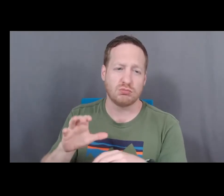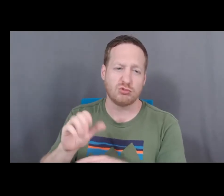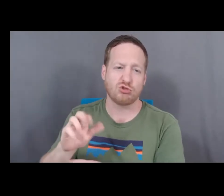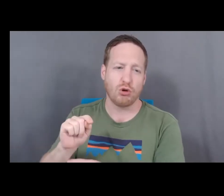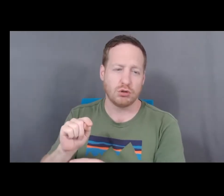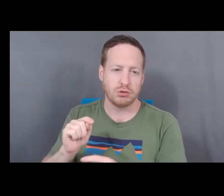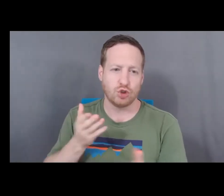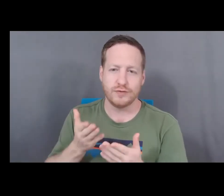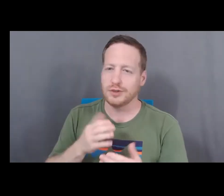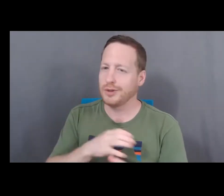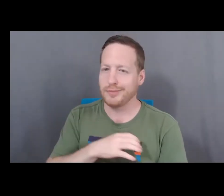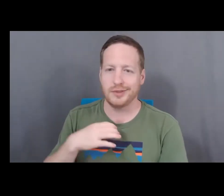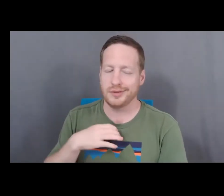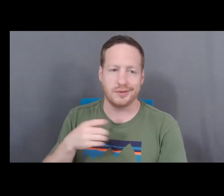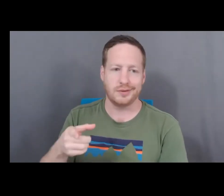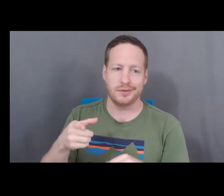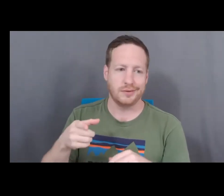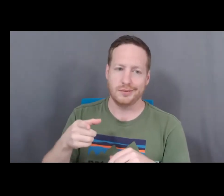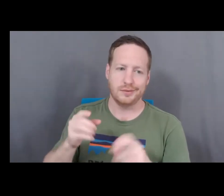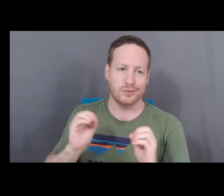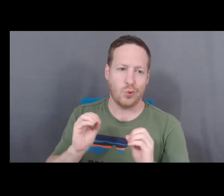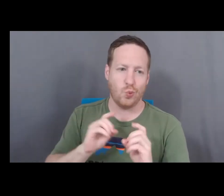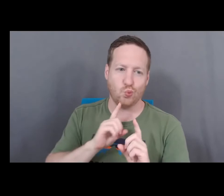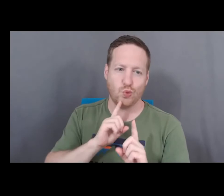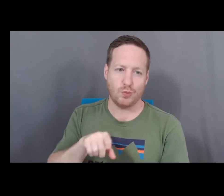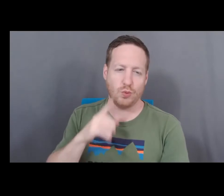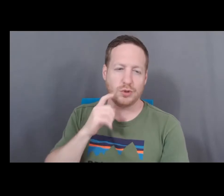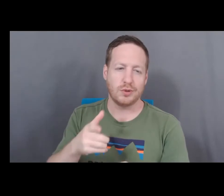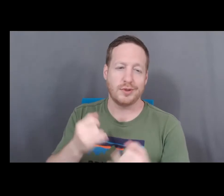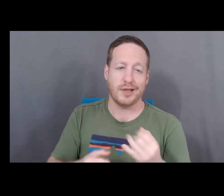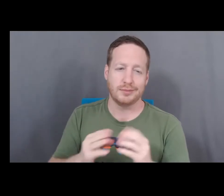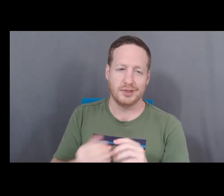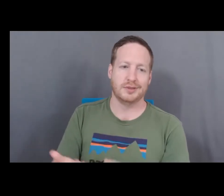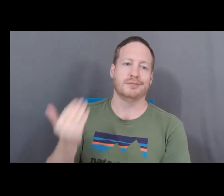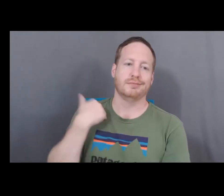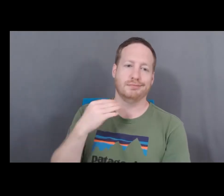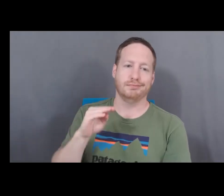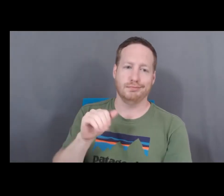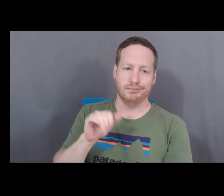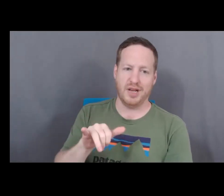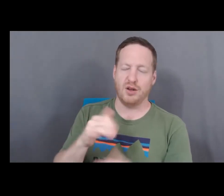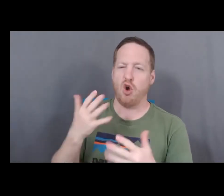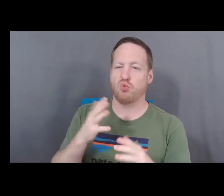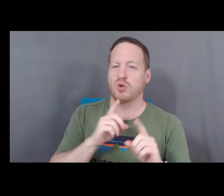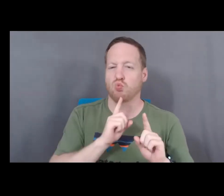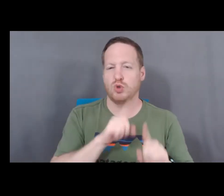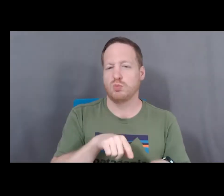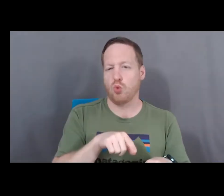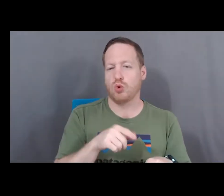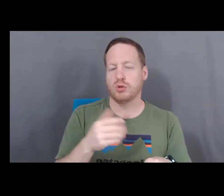referral, and CART services, that committee, there's no reports. They had a meeting back in May, and they had